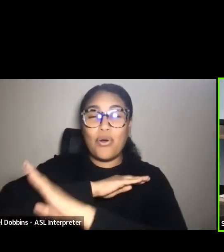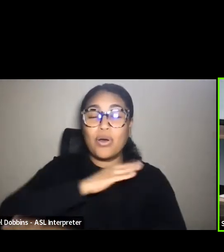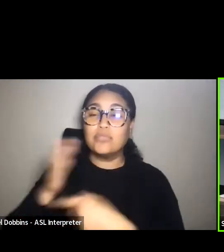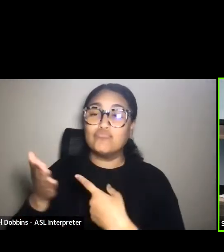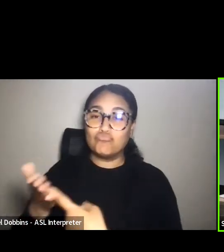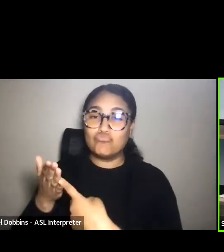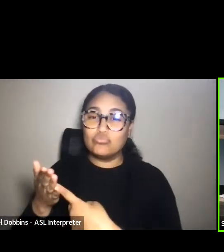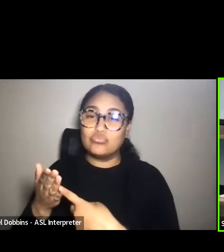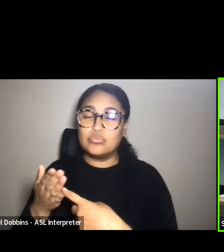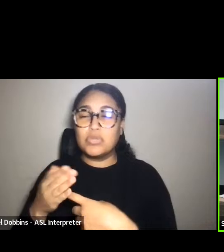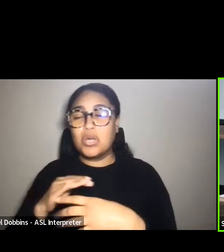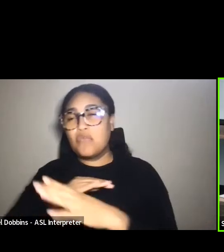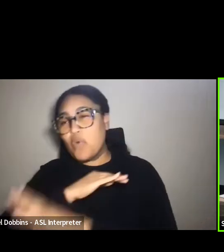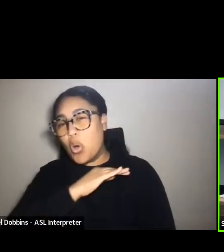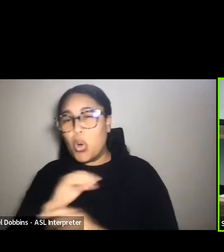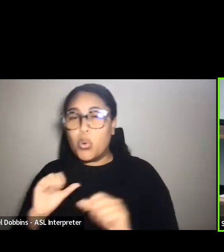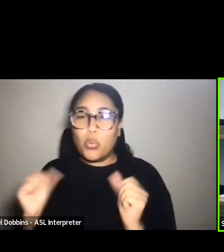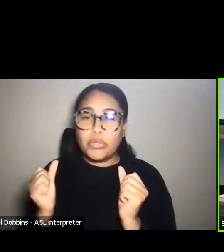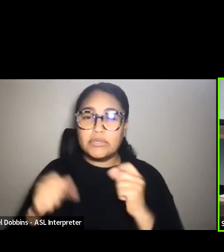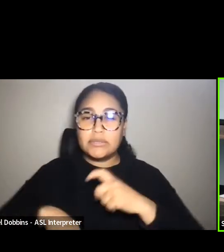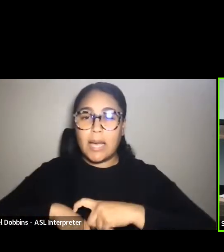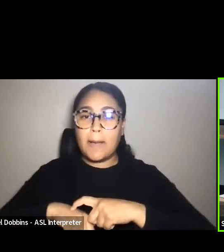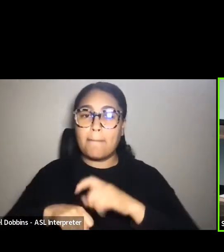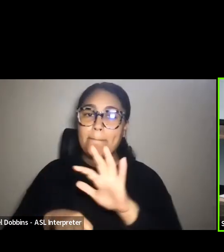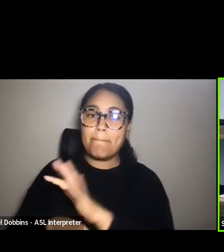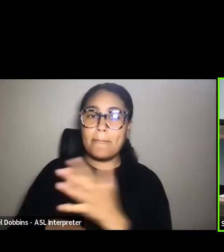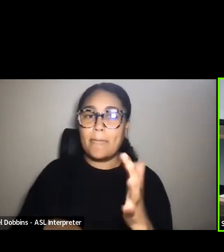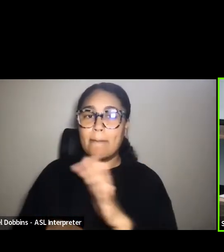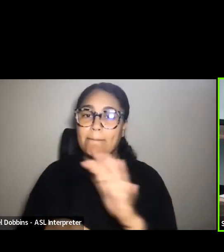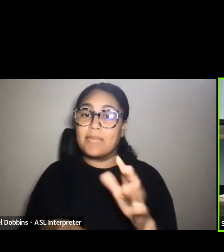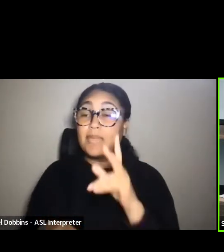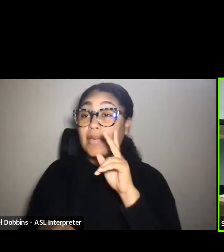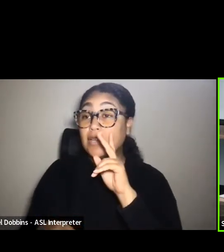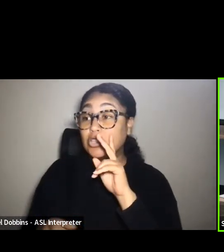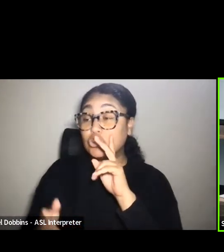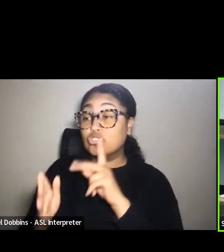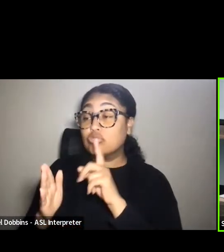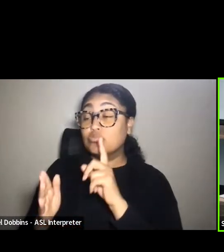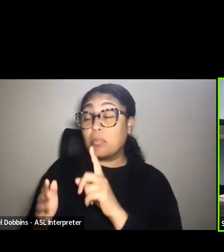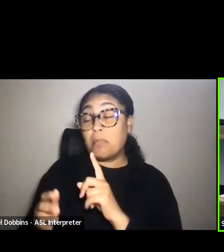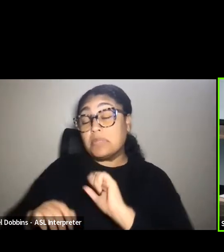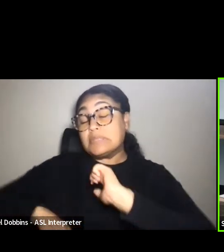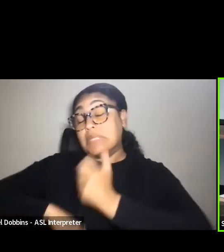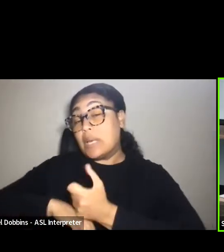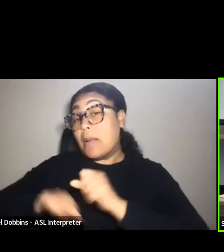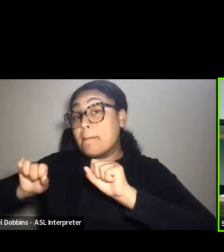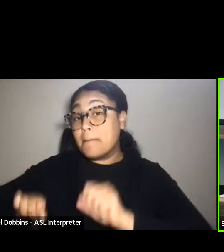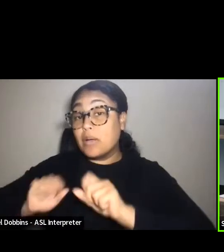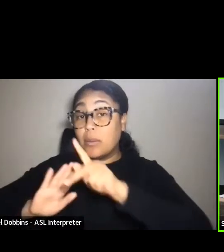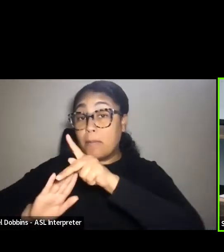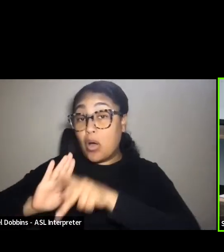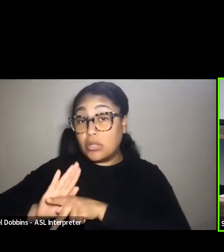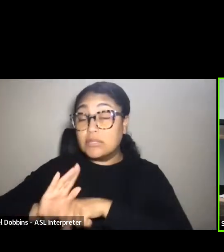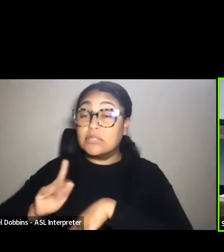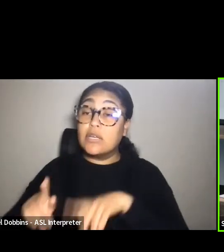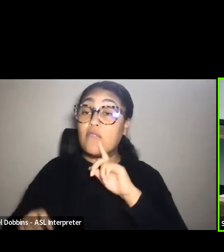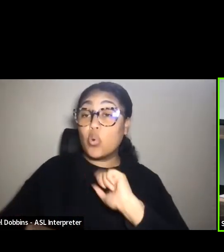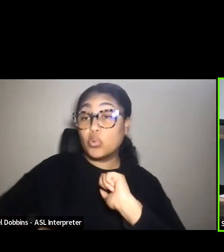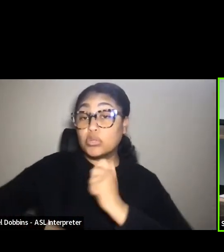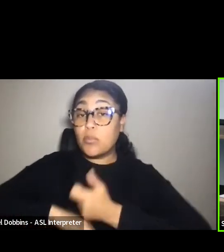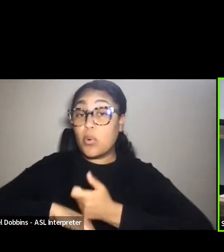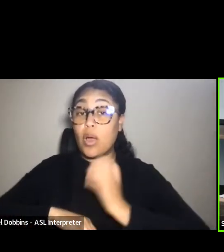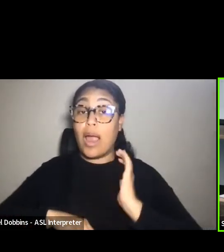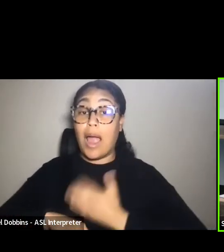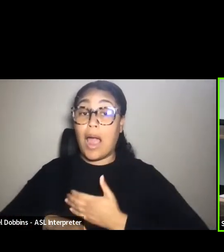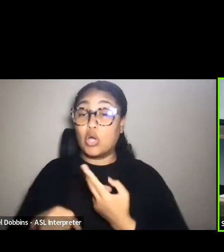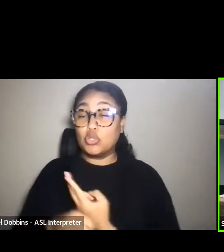or winter to look at possible policies to support our use of